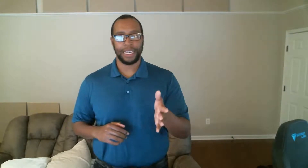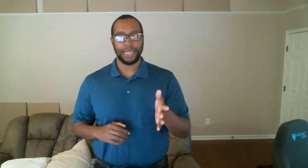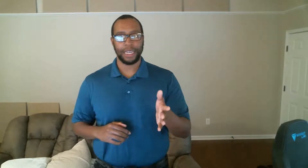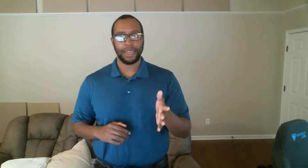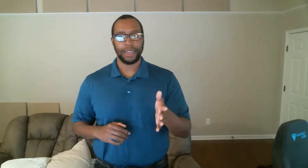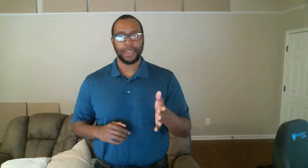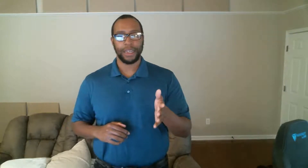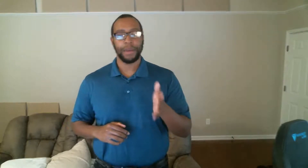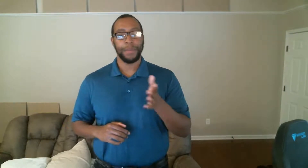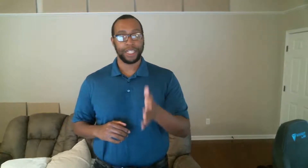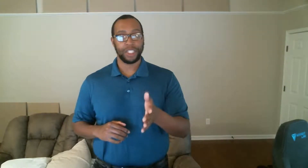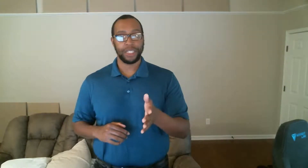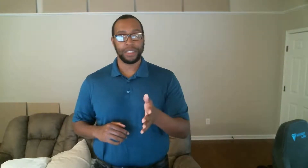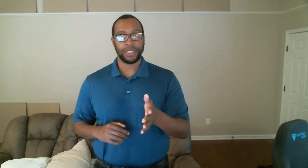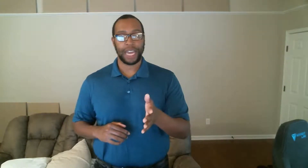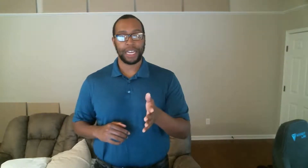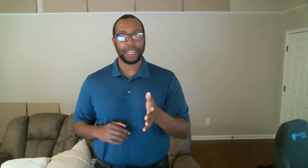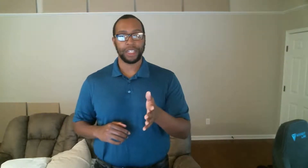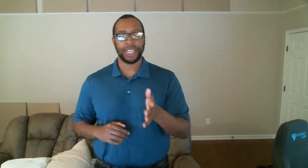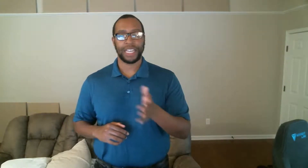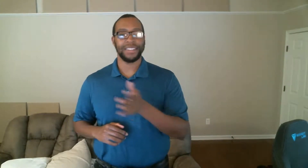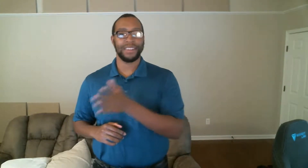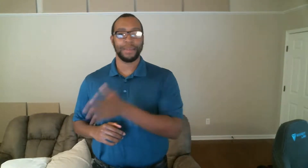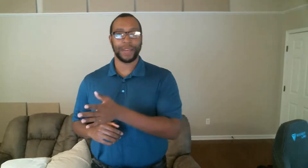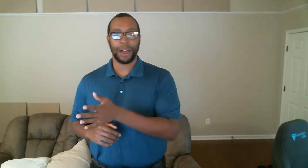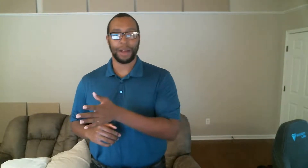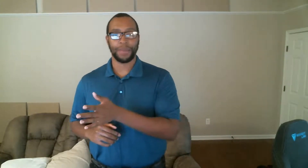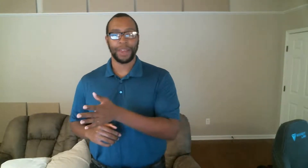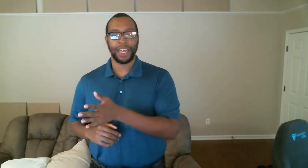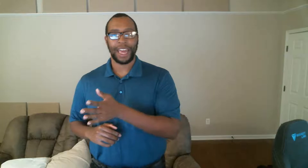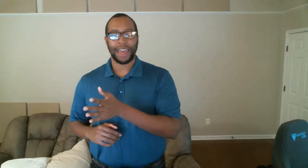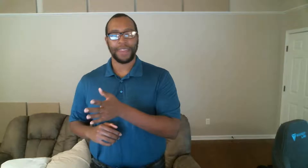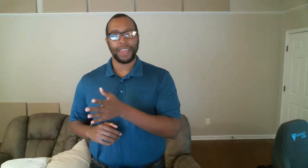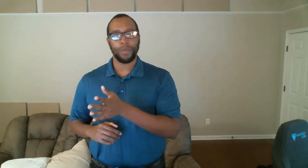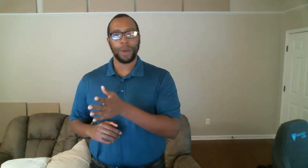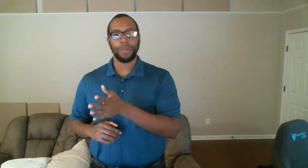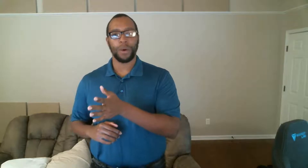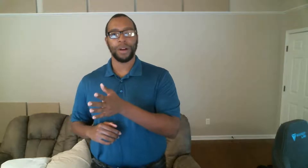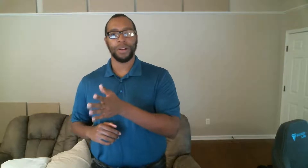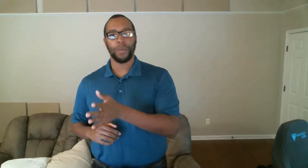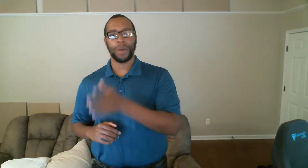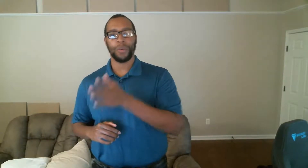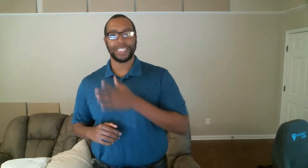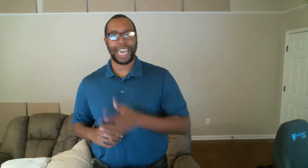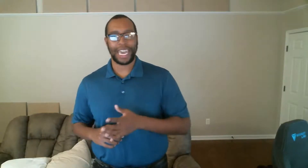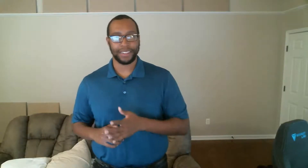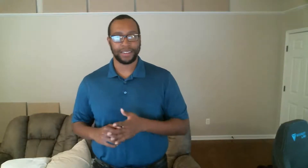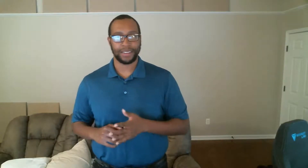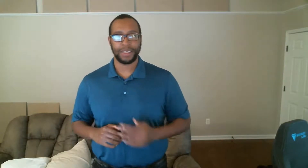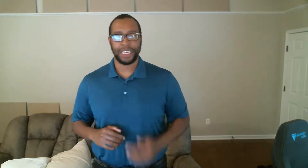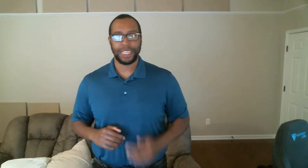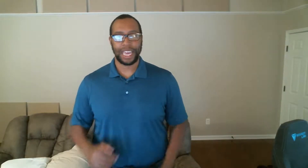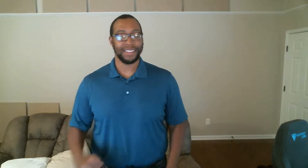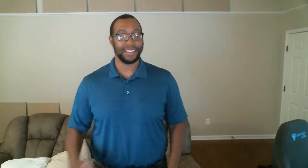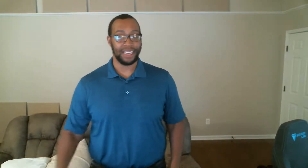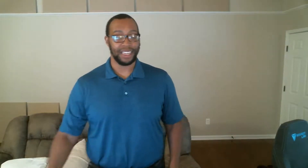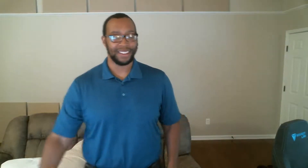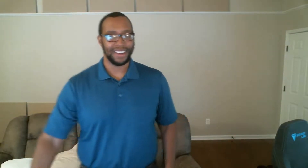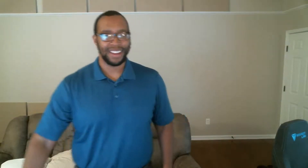SEE, Pigeon Sign English, and SimCom? And then one more, what was CASE, C-A-S-E? So